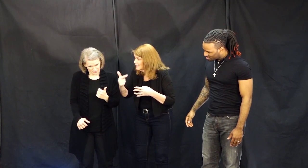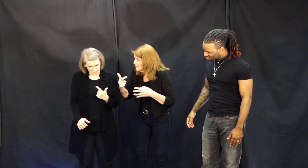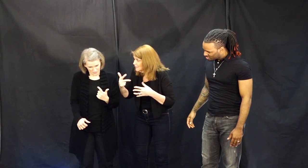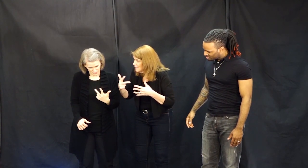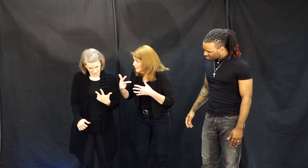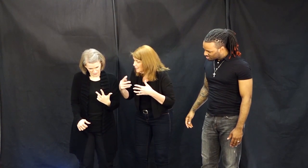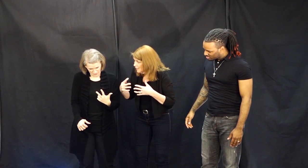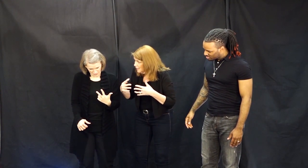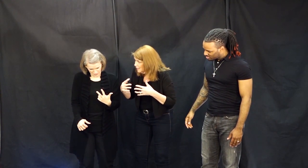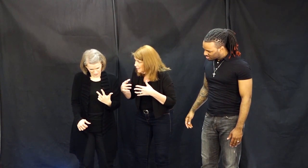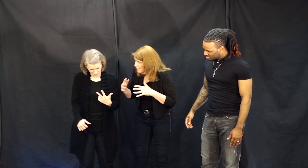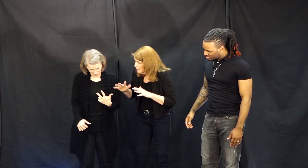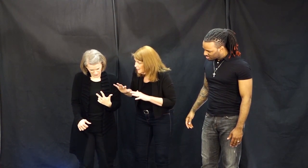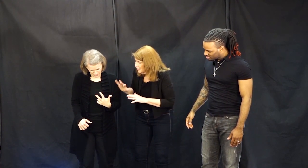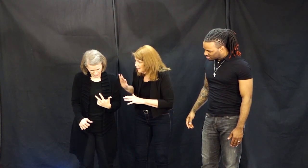6, 7, 8, 9.